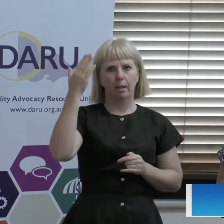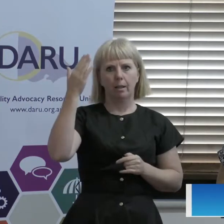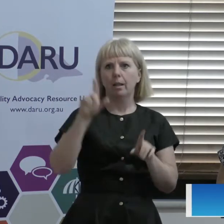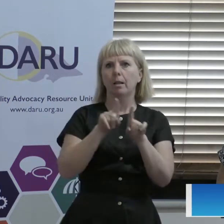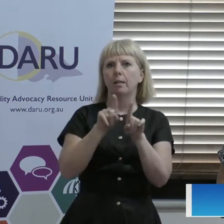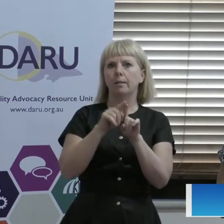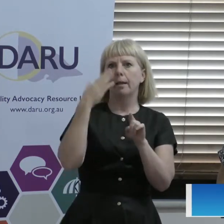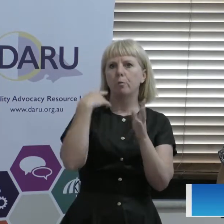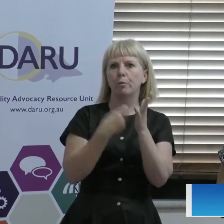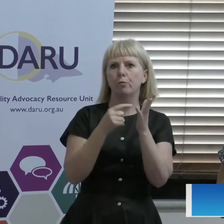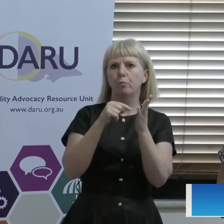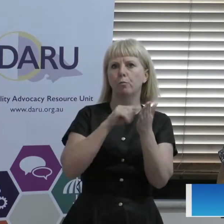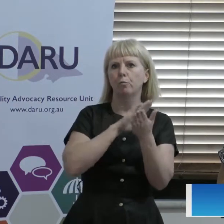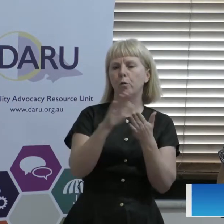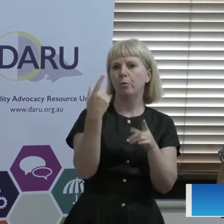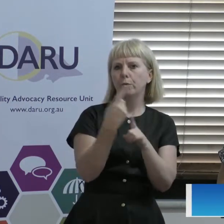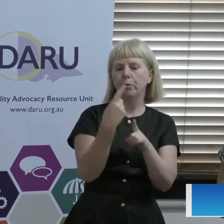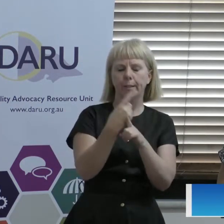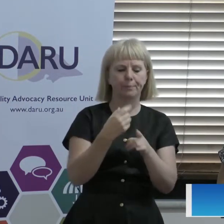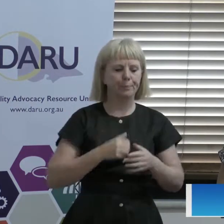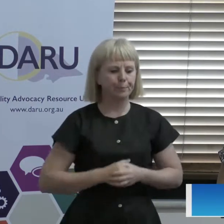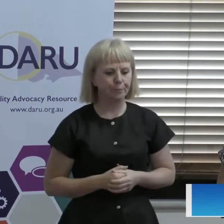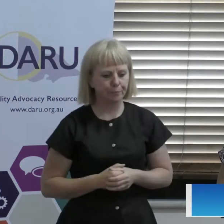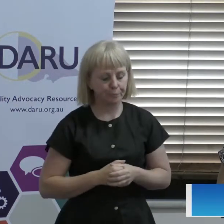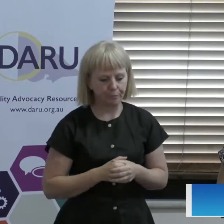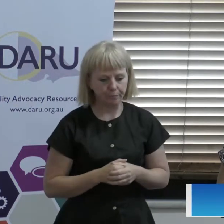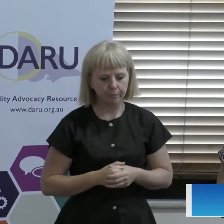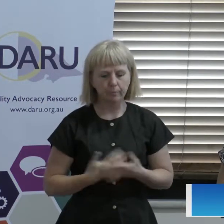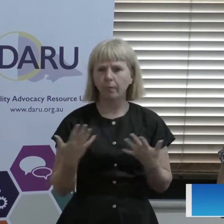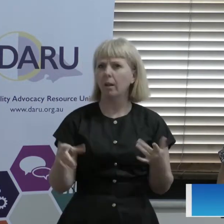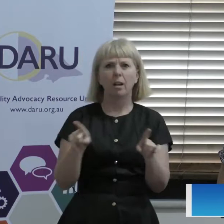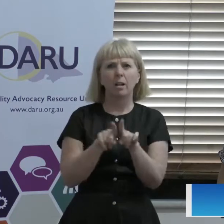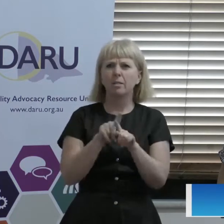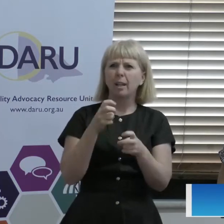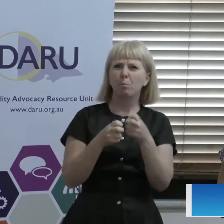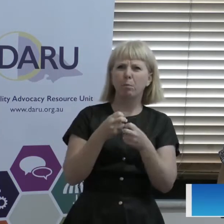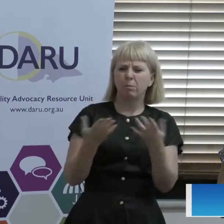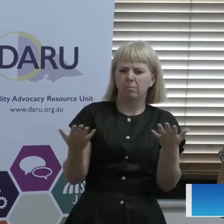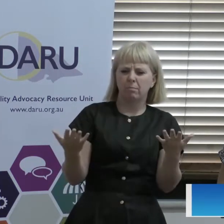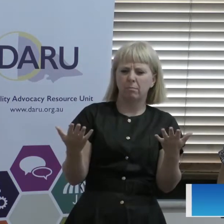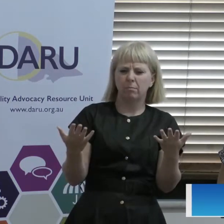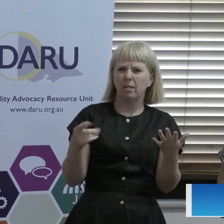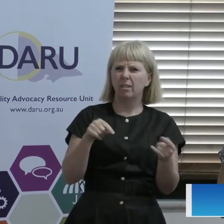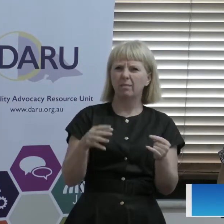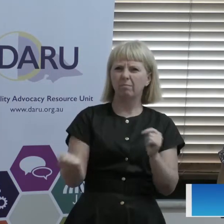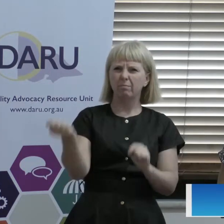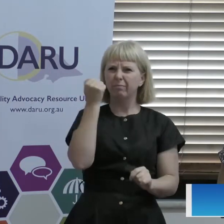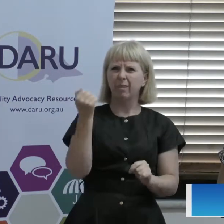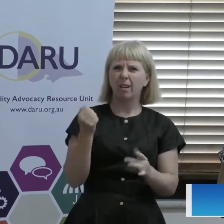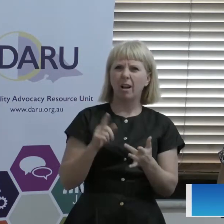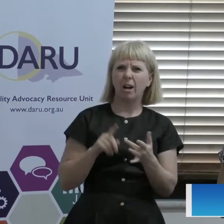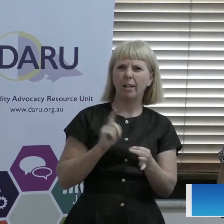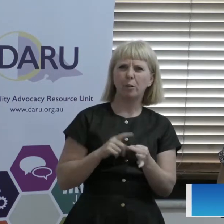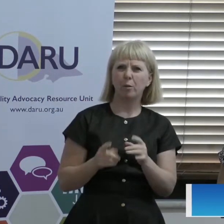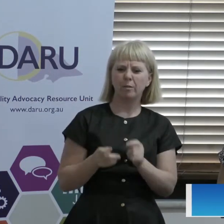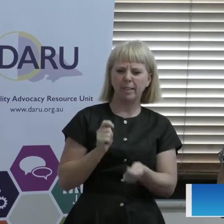Sorry, interrupt you. That's a big problem in itself, because that's again is my young man. This ridiculous IQ testing for students who